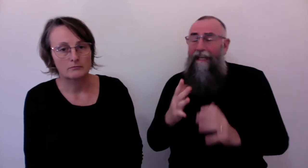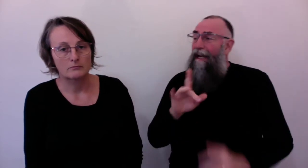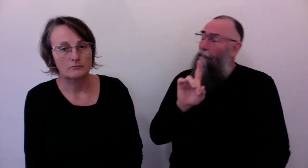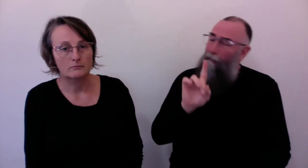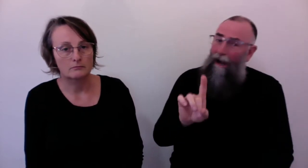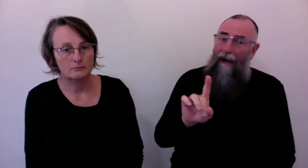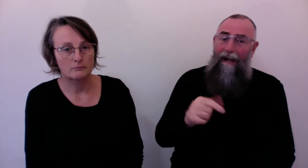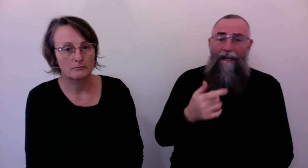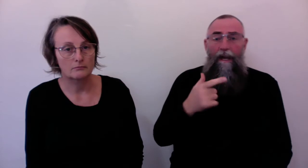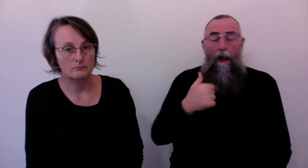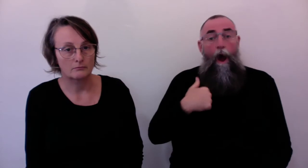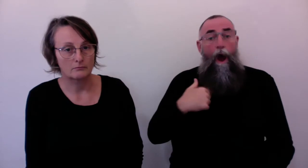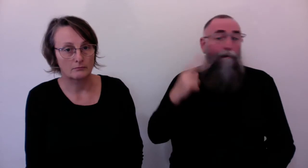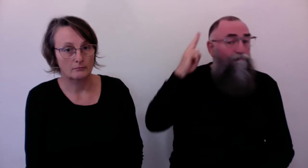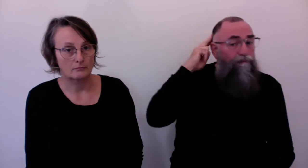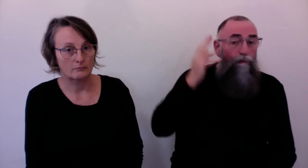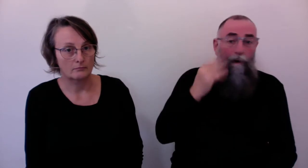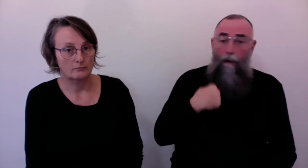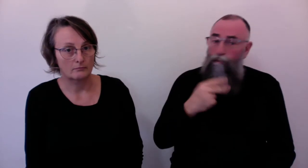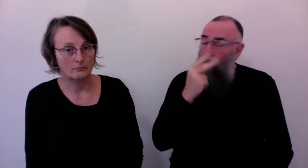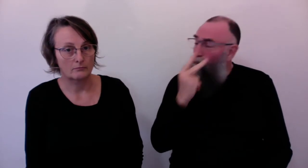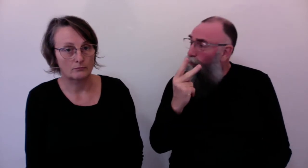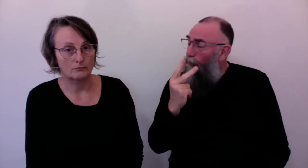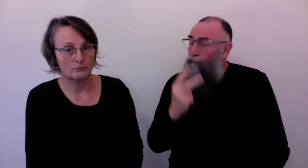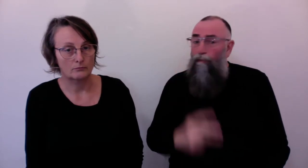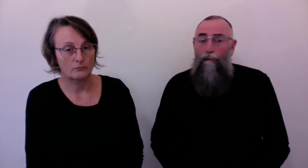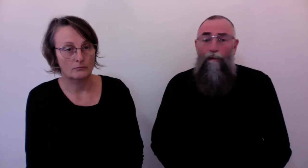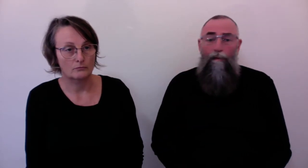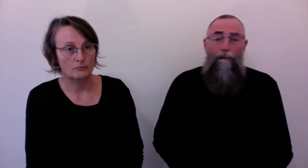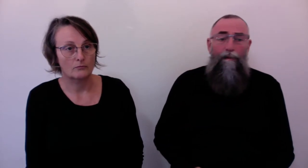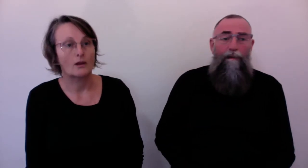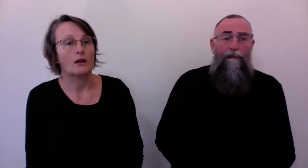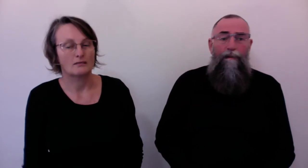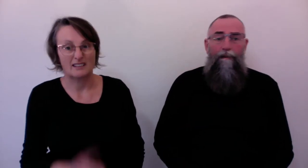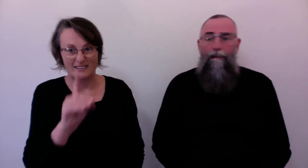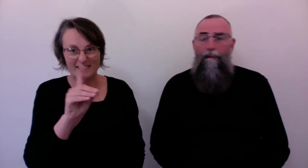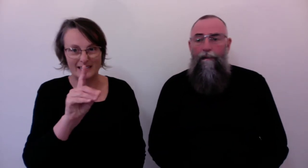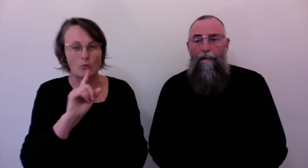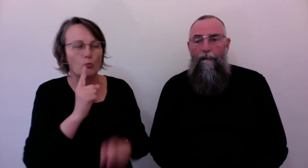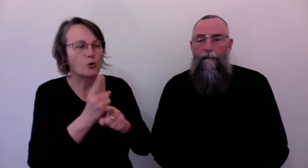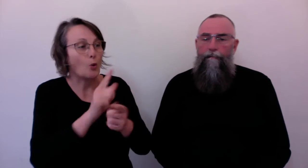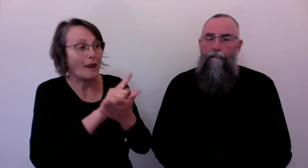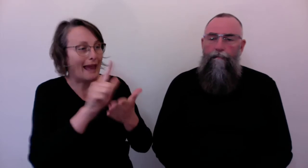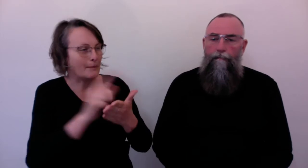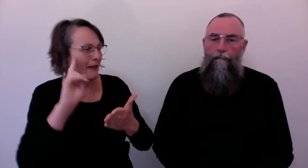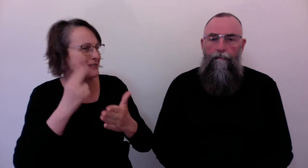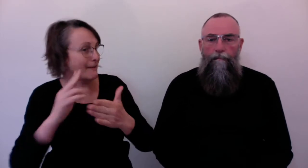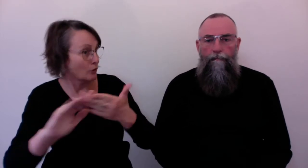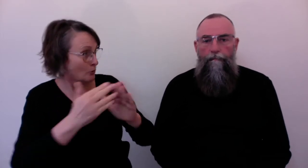I got it when I was 2 years old. Cochlear implant. Right. We'll play in that space about the deaf community later because I know it's an interesting community to